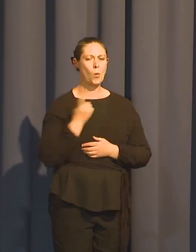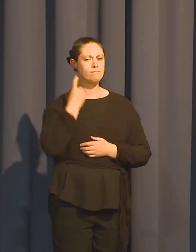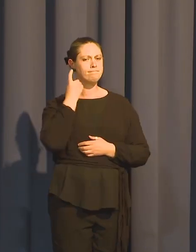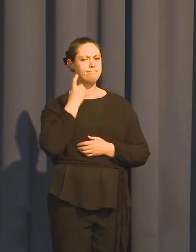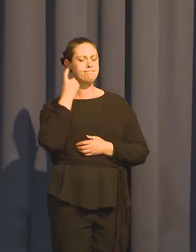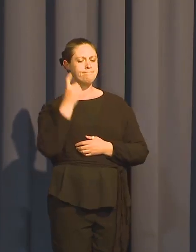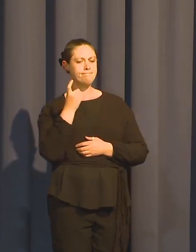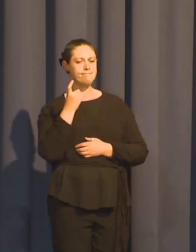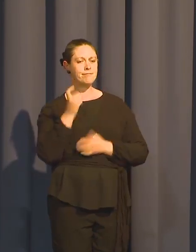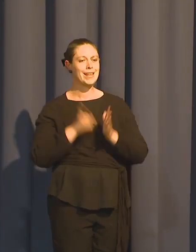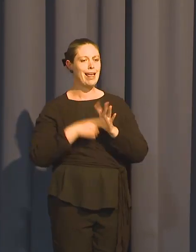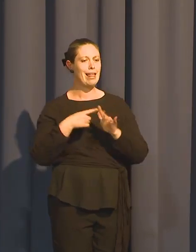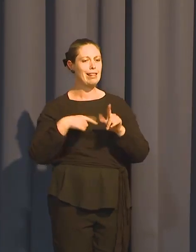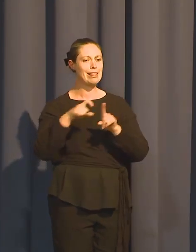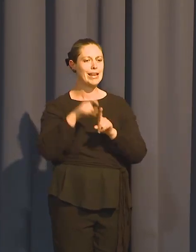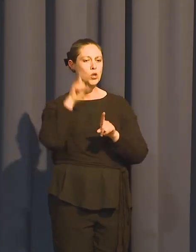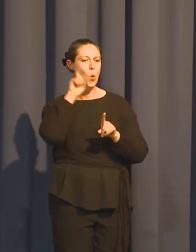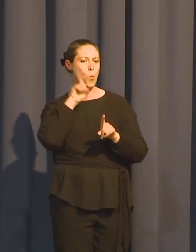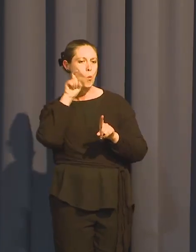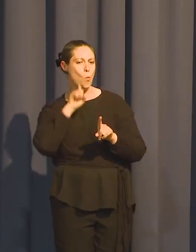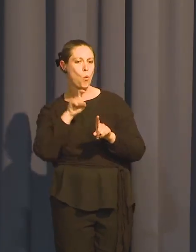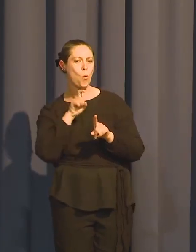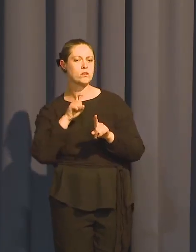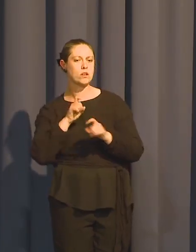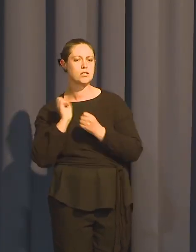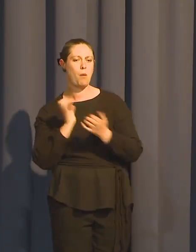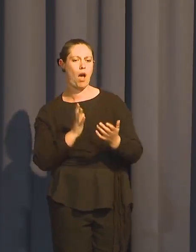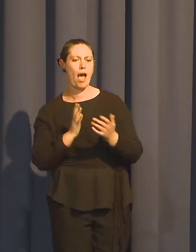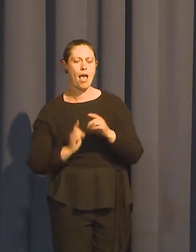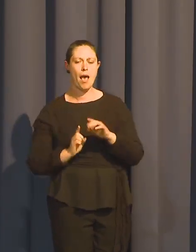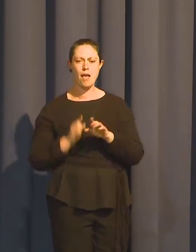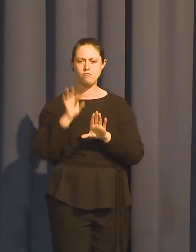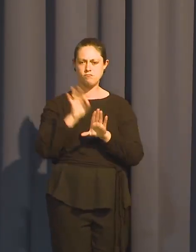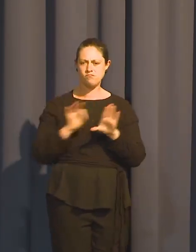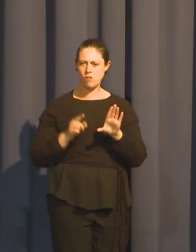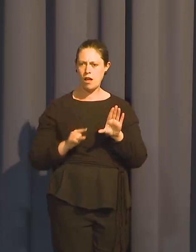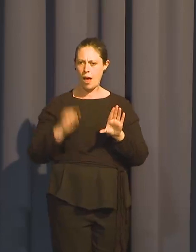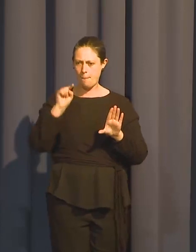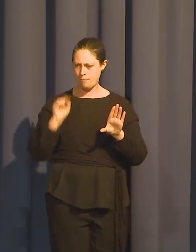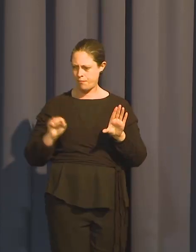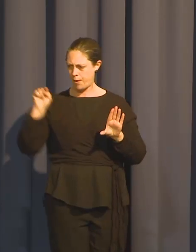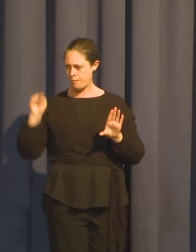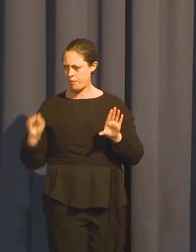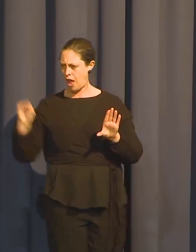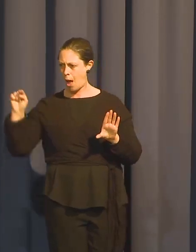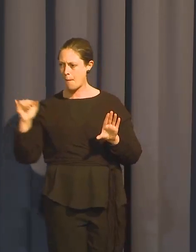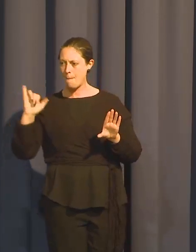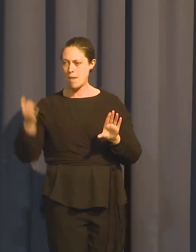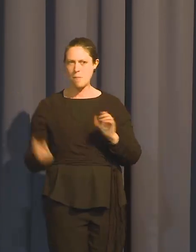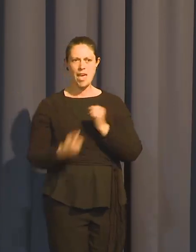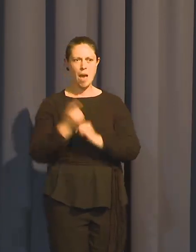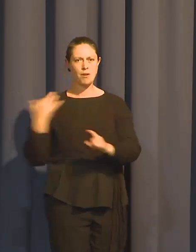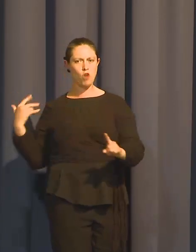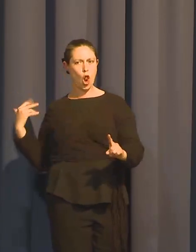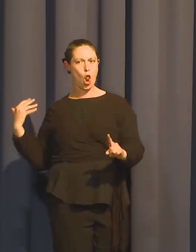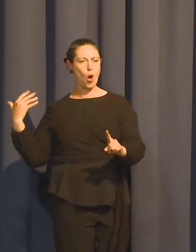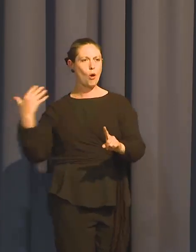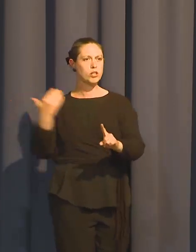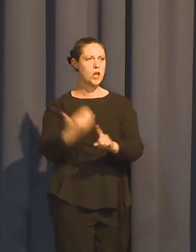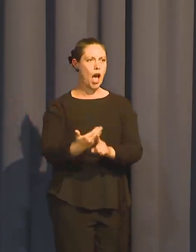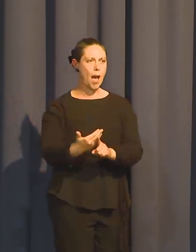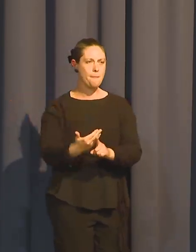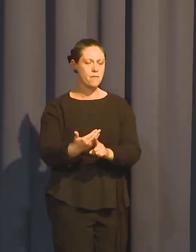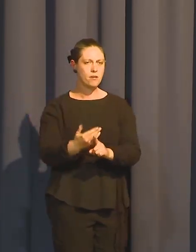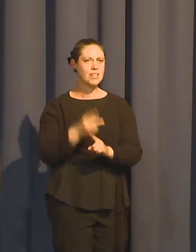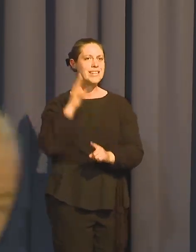intermittent spikes of lead in the water may have been going on longer than the 6 months of testing. So the first